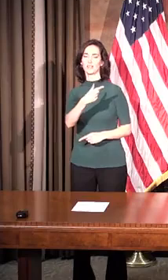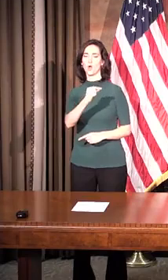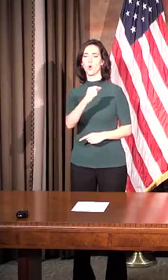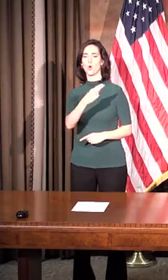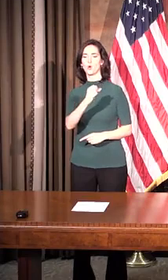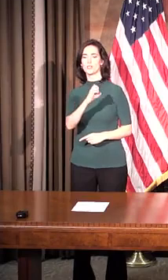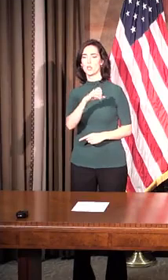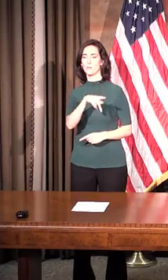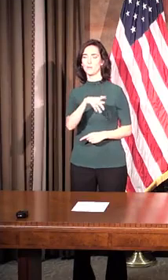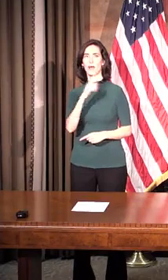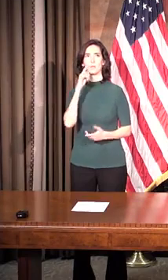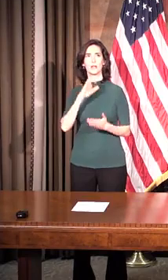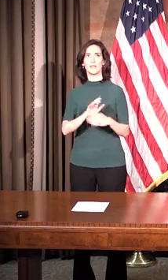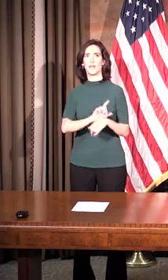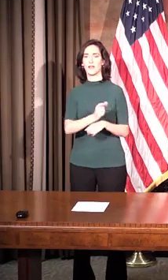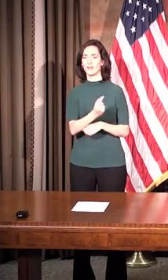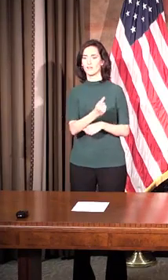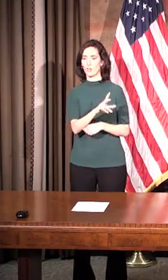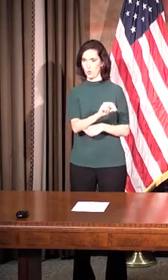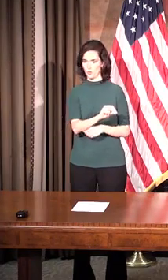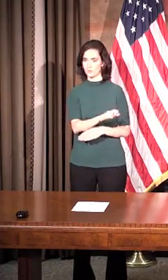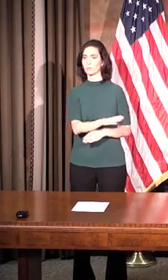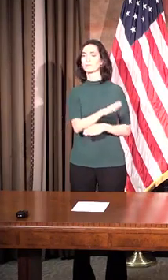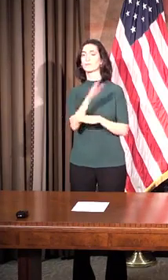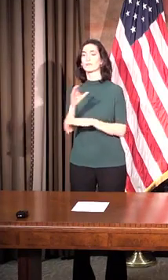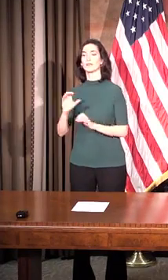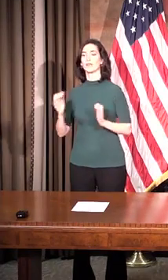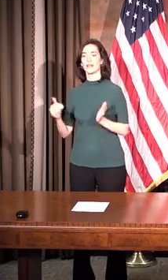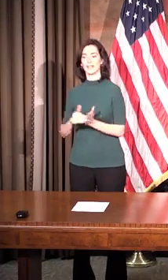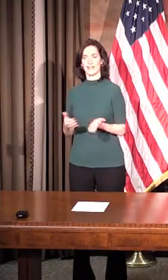30. We're going to have a press conference back